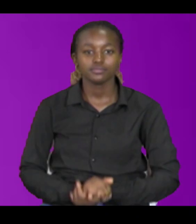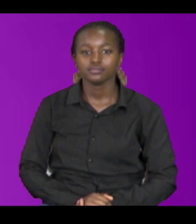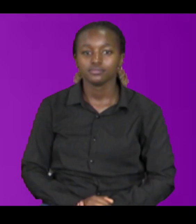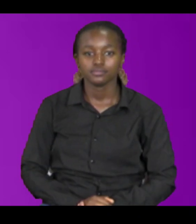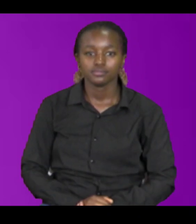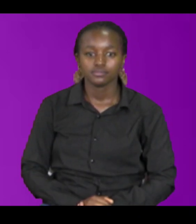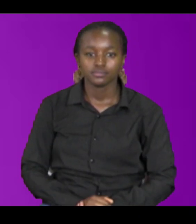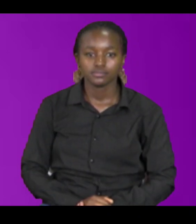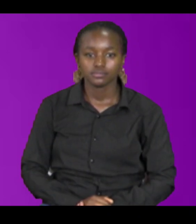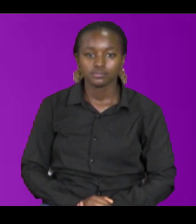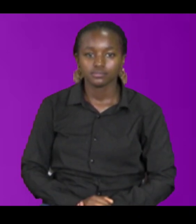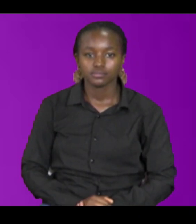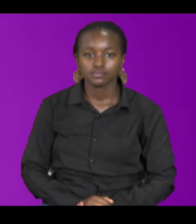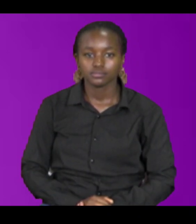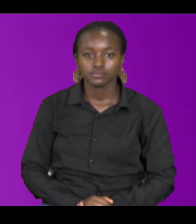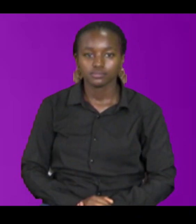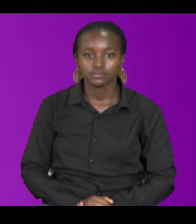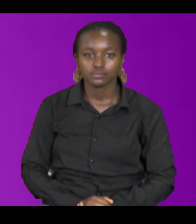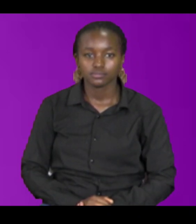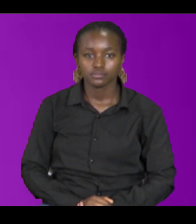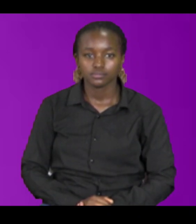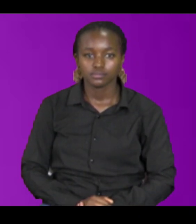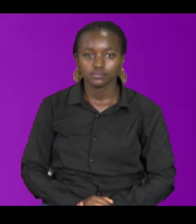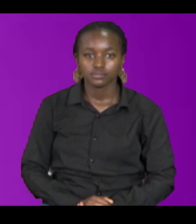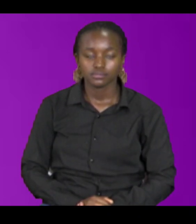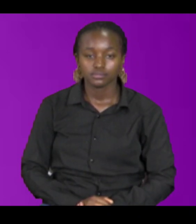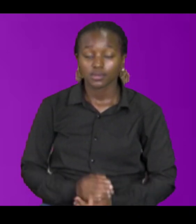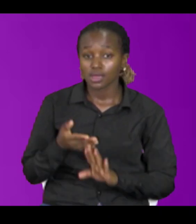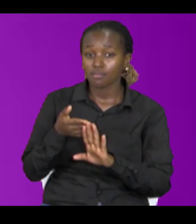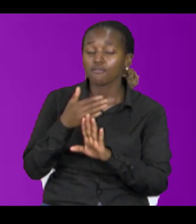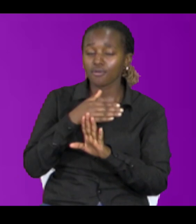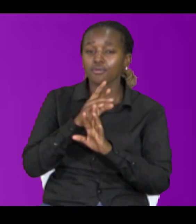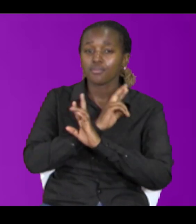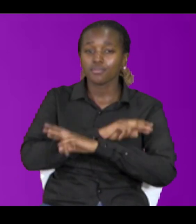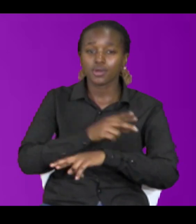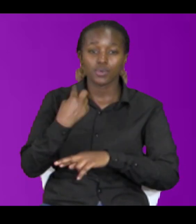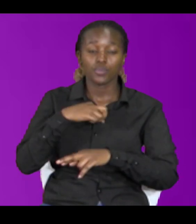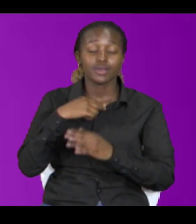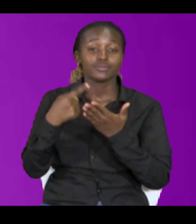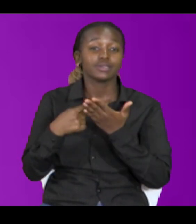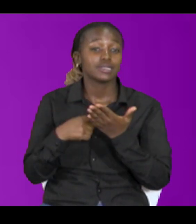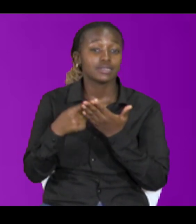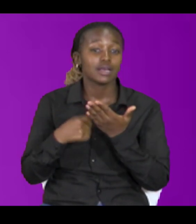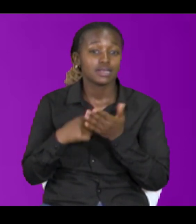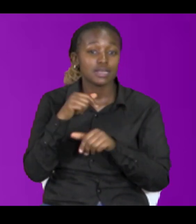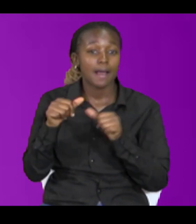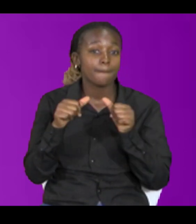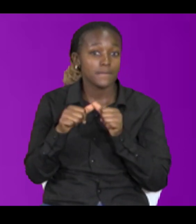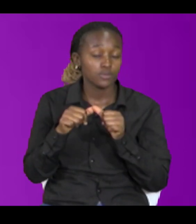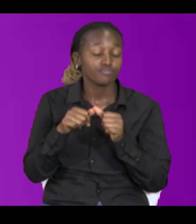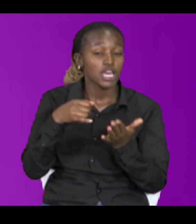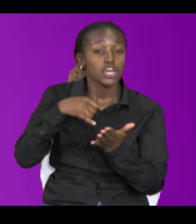this show. And before we took the break, I was talking about the